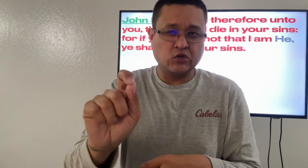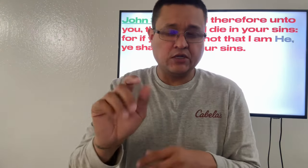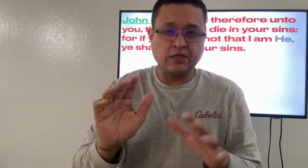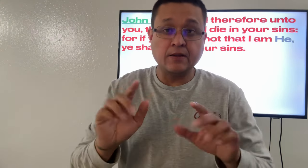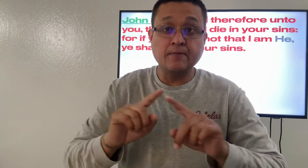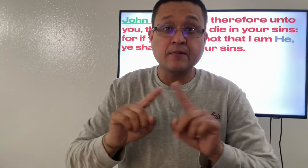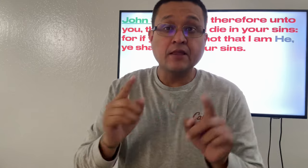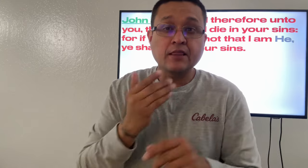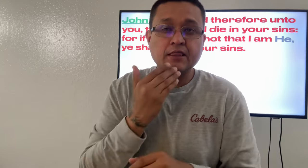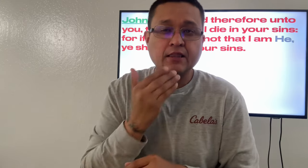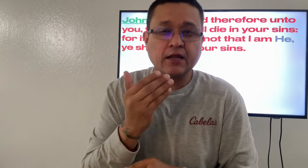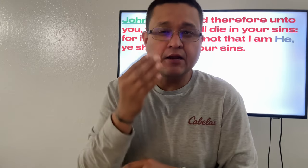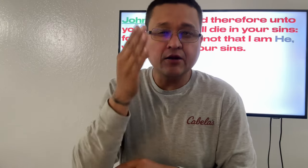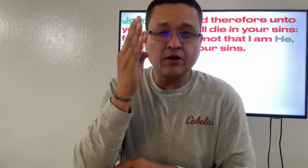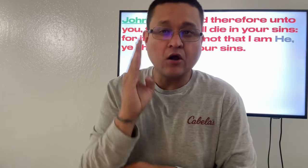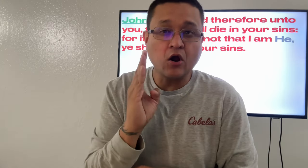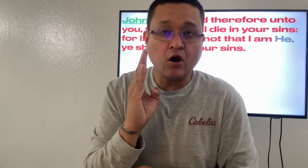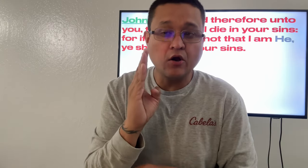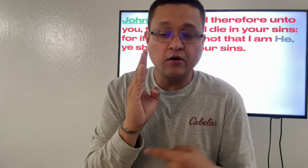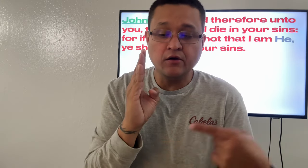Period. That's it. Thank God. God.